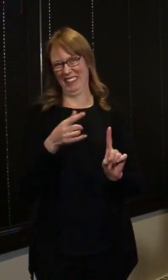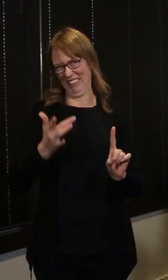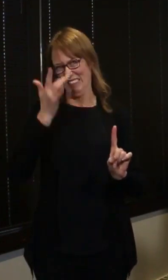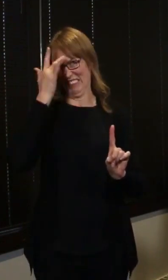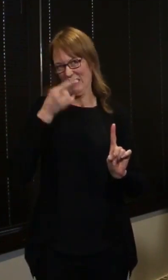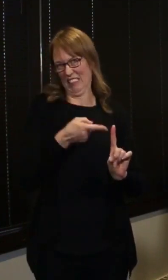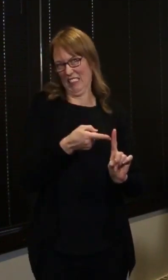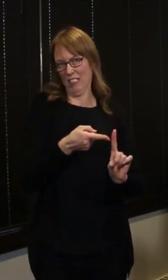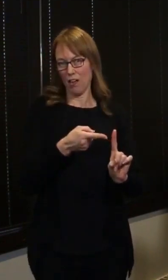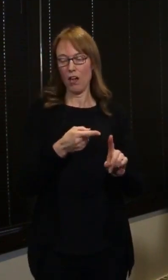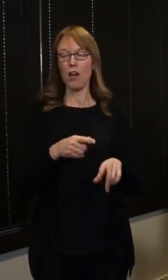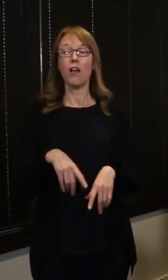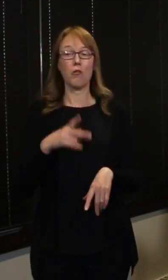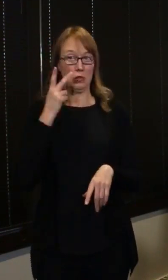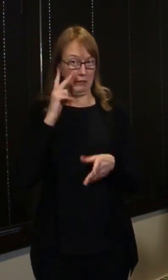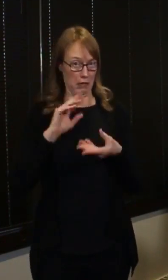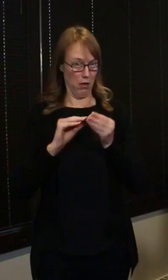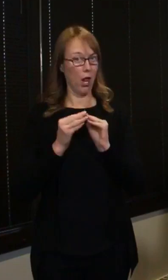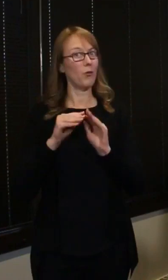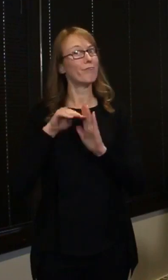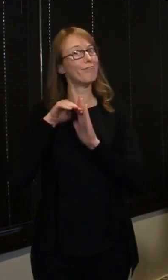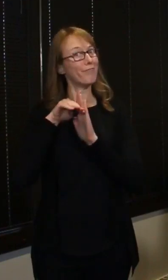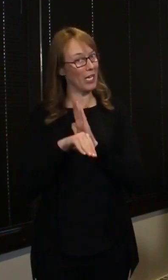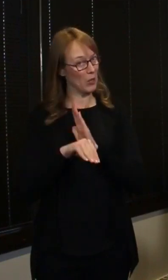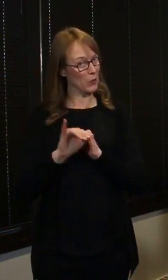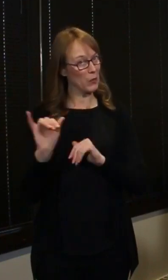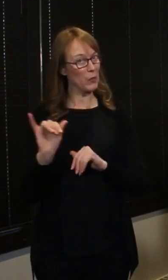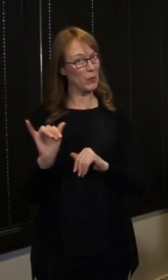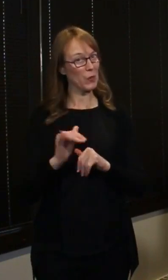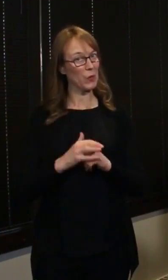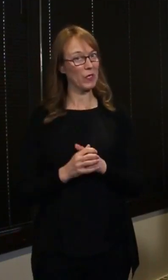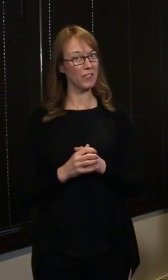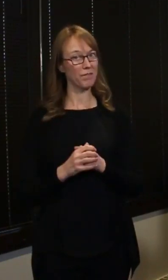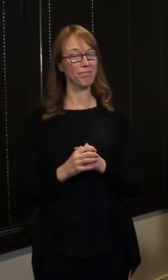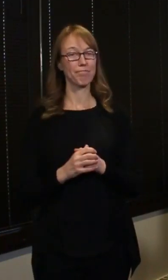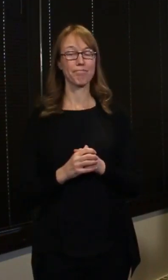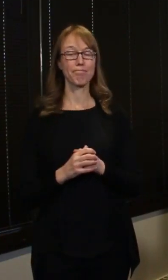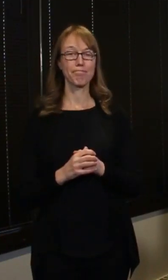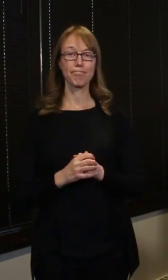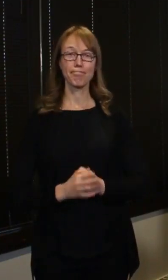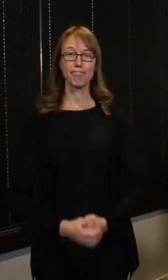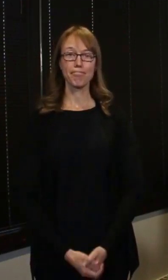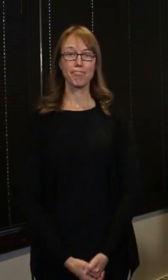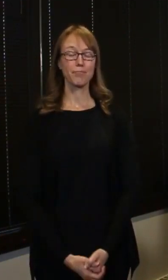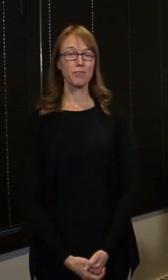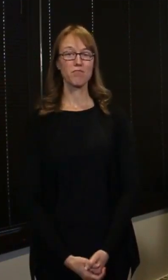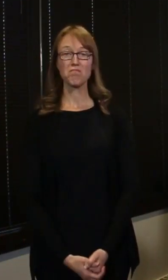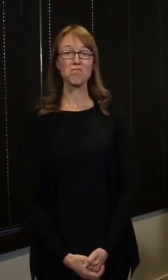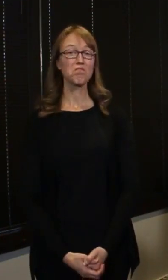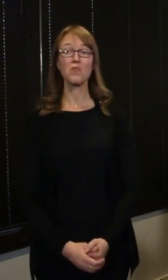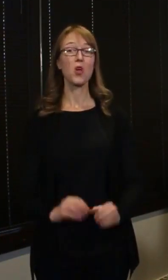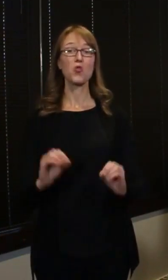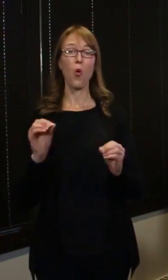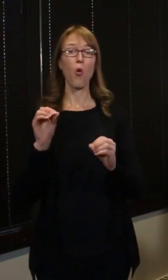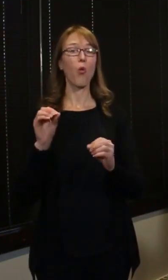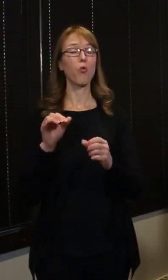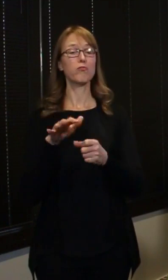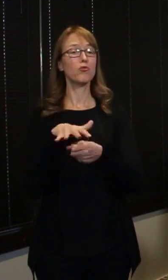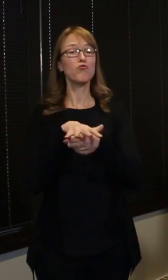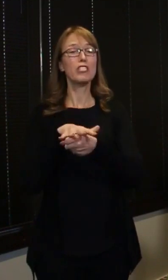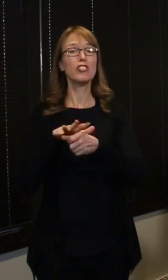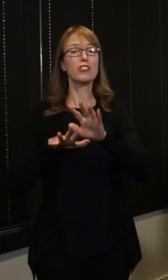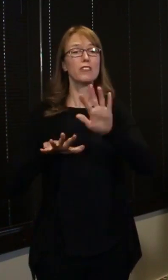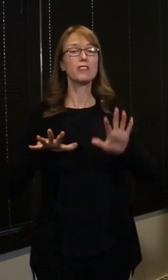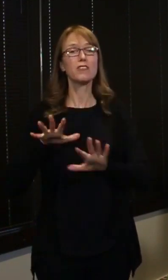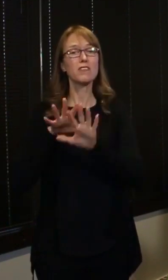really across the metropolitan area. There's no real areas that we have identified that are seeing an increase in the number of